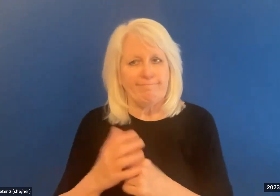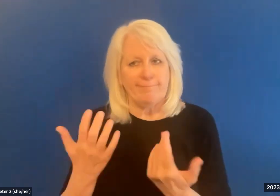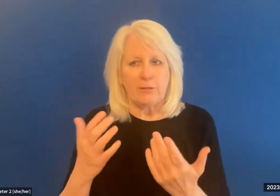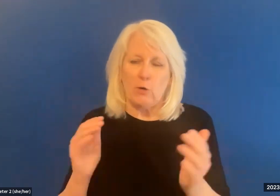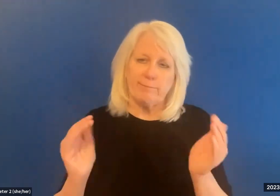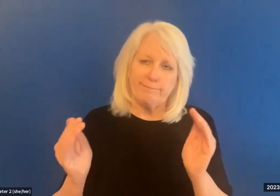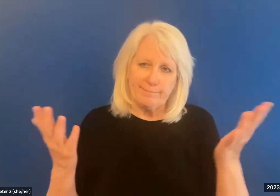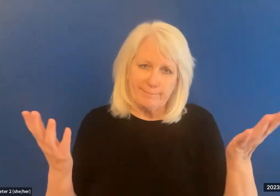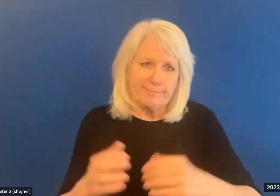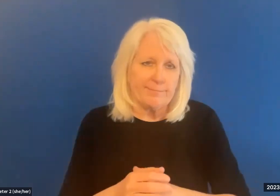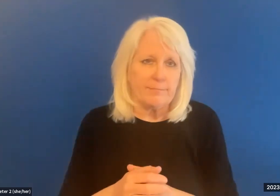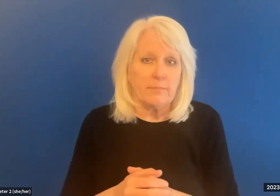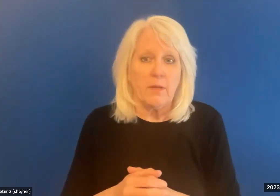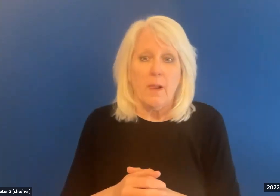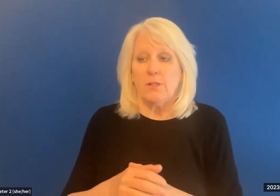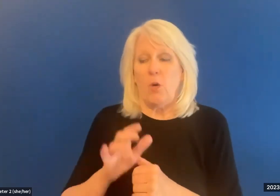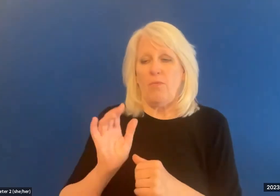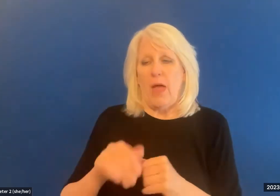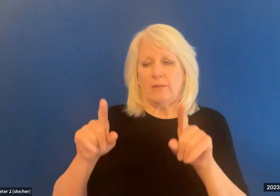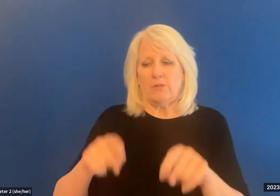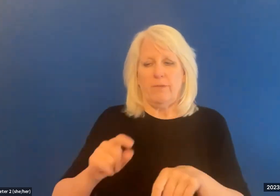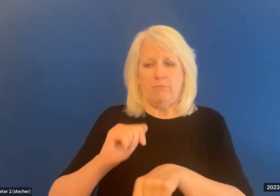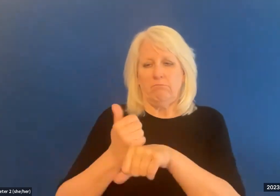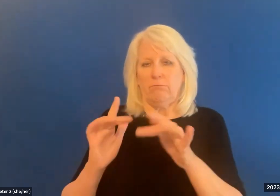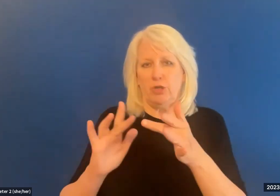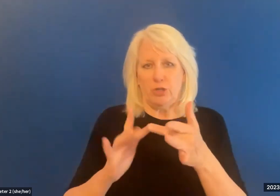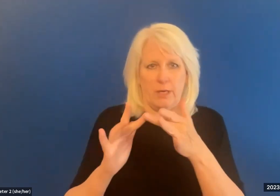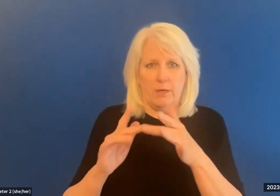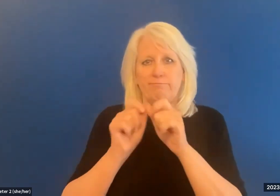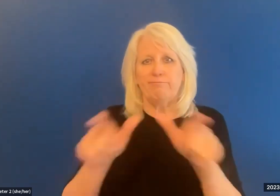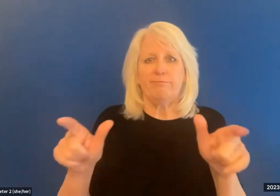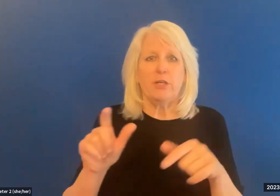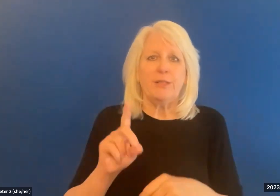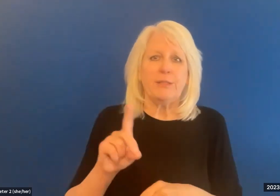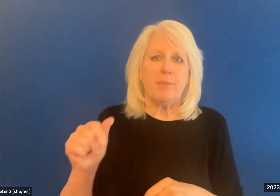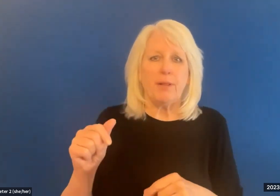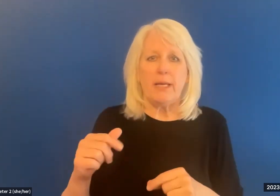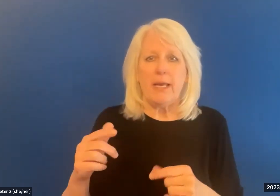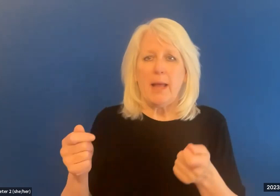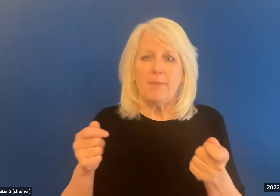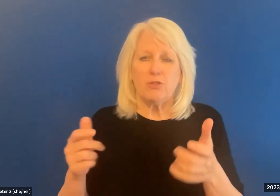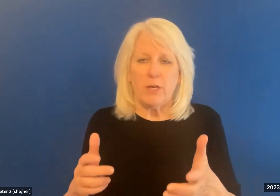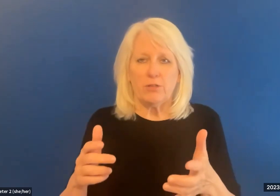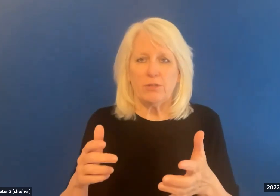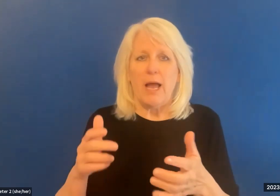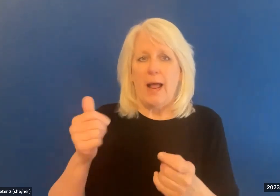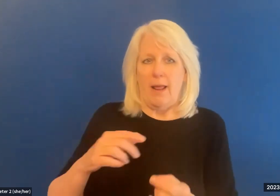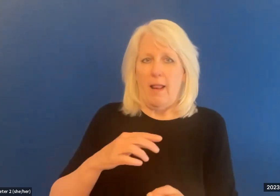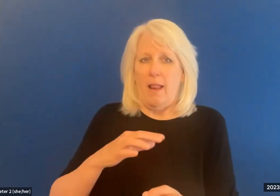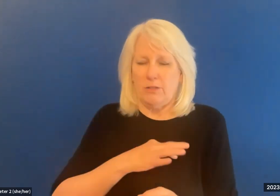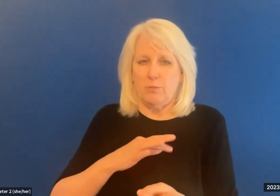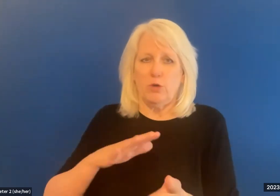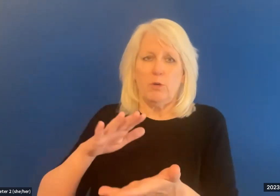The web-based survey was sent to institutionally designated disability administrators at eligible allopathic medical schools who have a